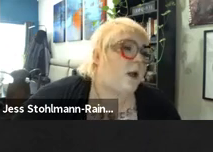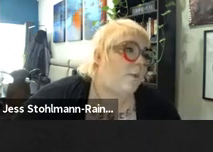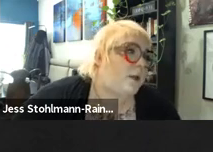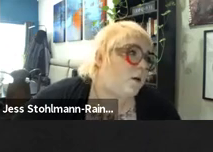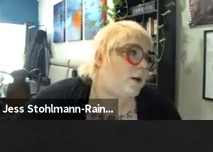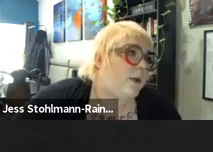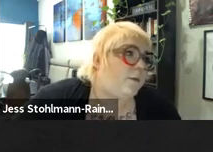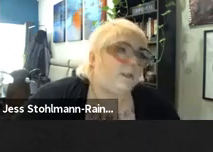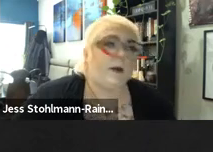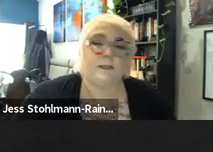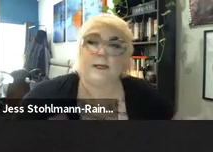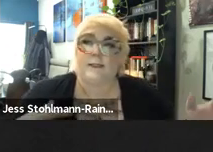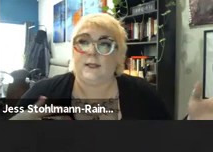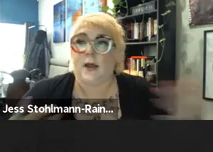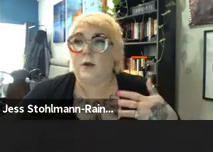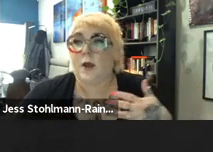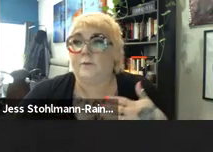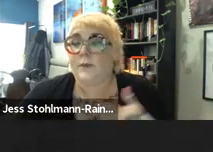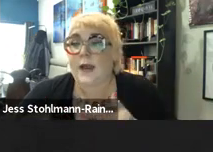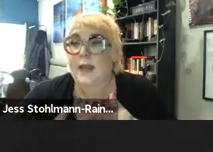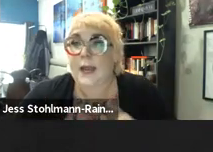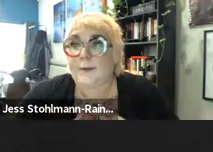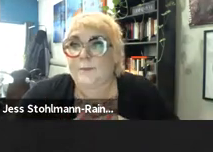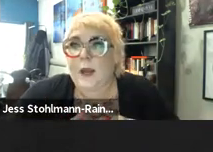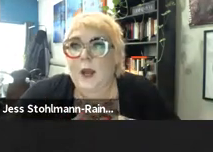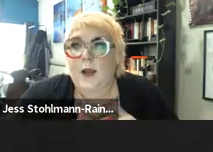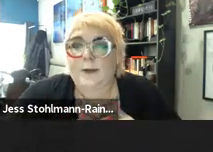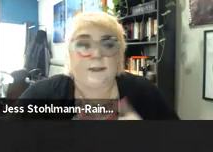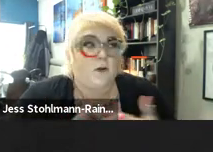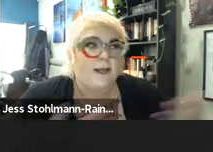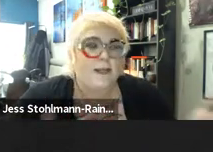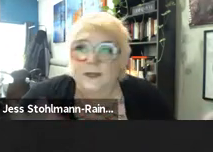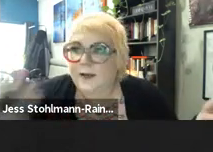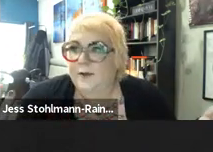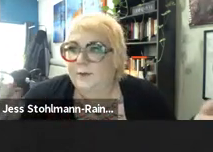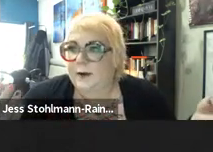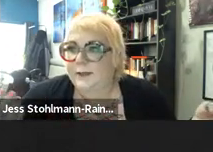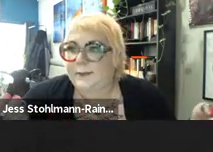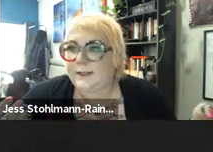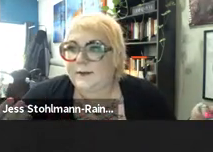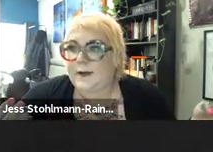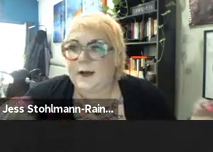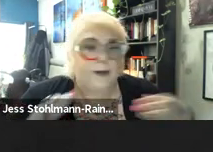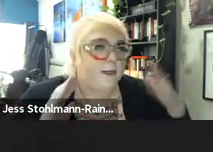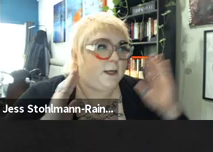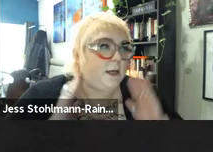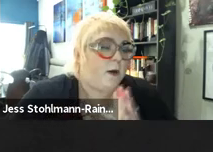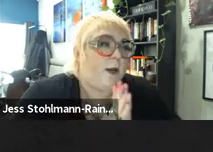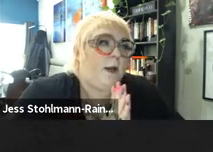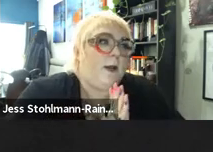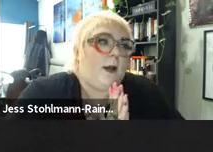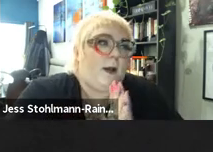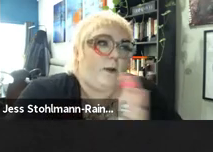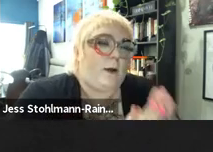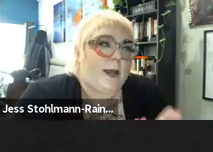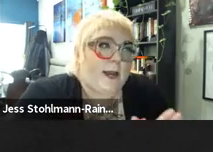most commonly going to be responses that would come from 988 um and so ideally uh from our perspective um ideally you